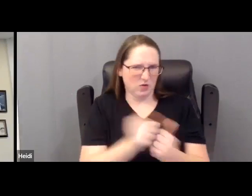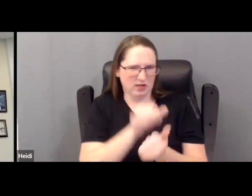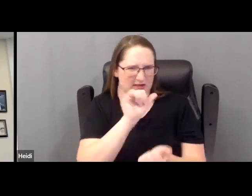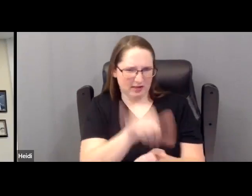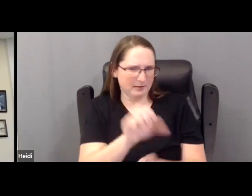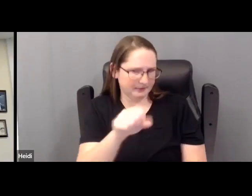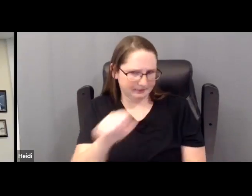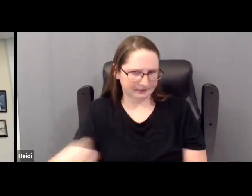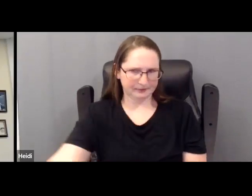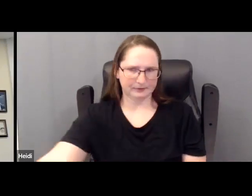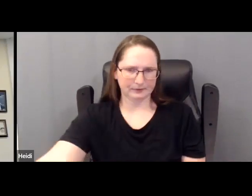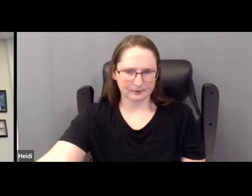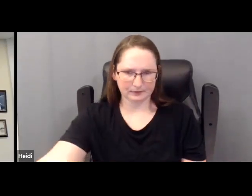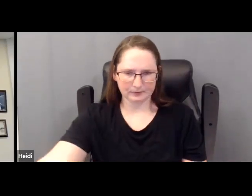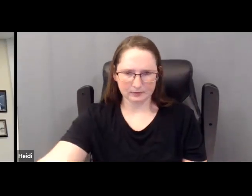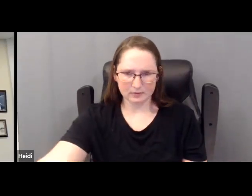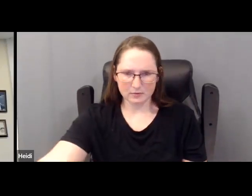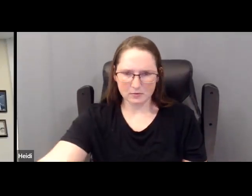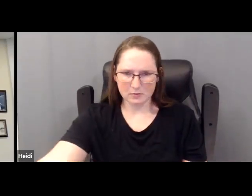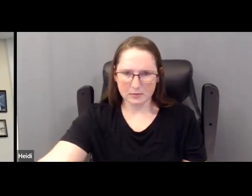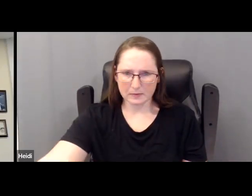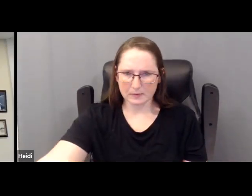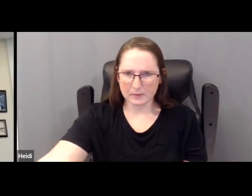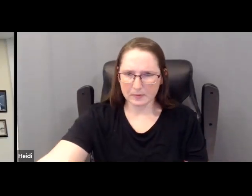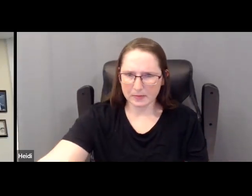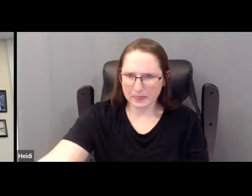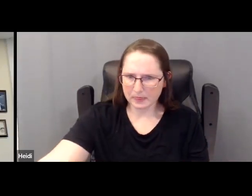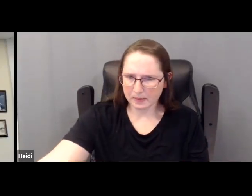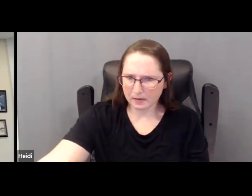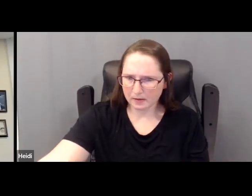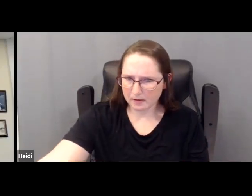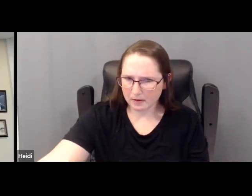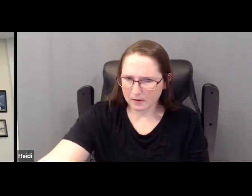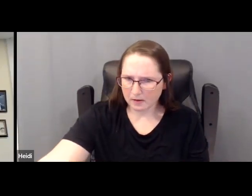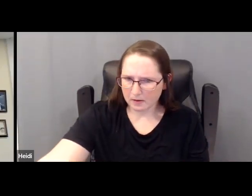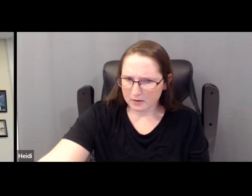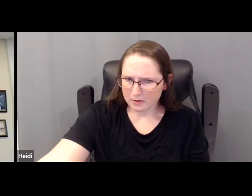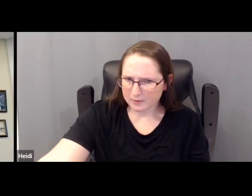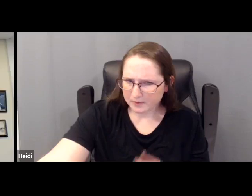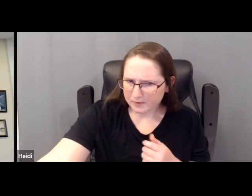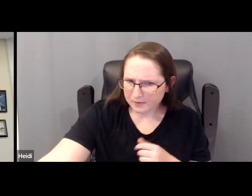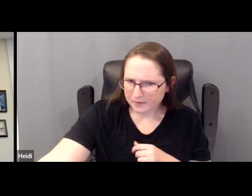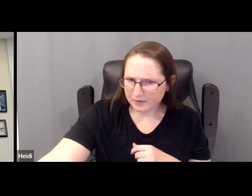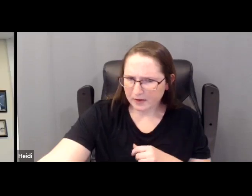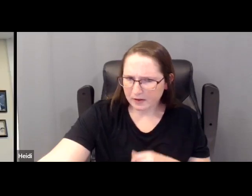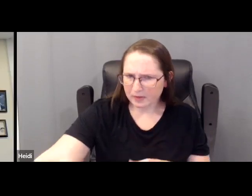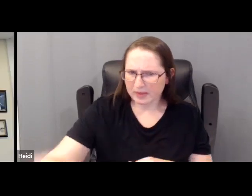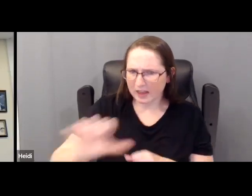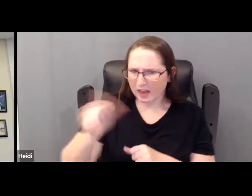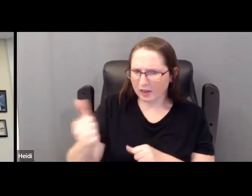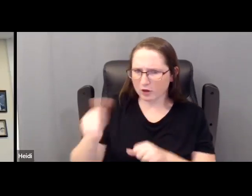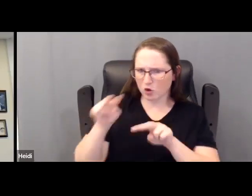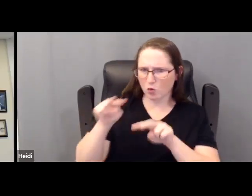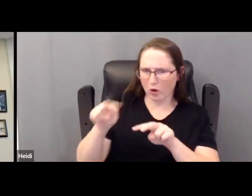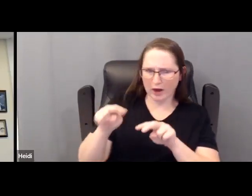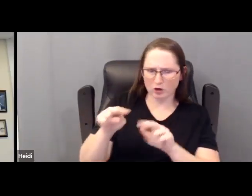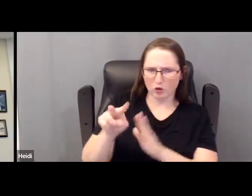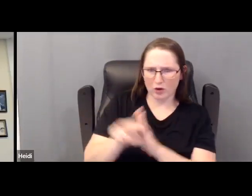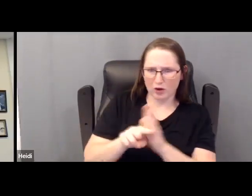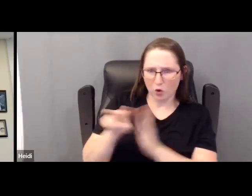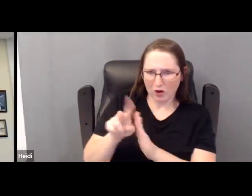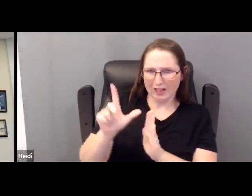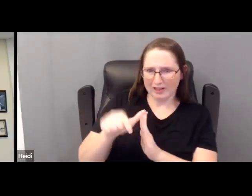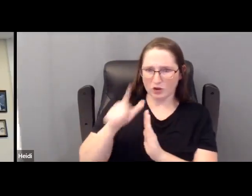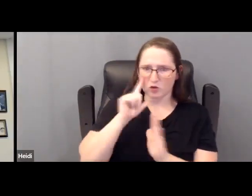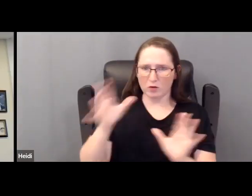Okay, And Christian, the other thing is that when you watch the recording of this later, there will be